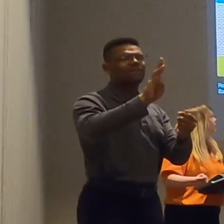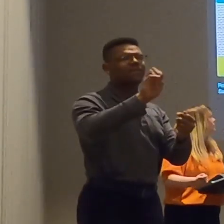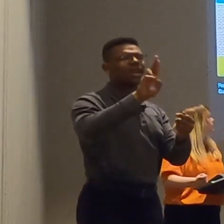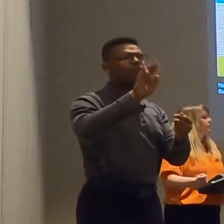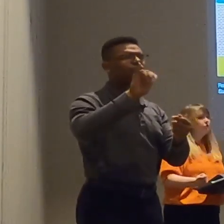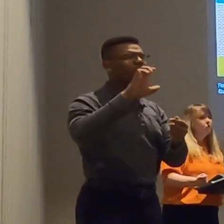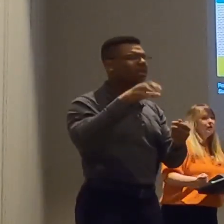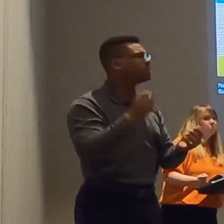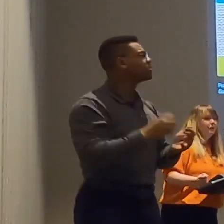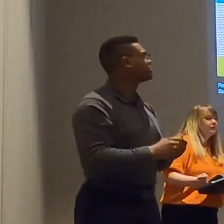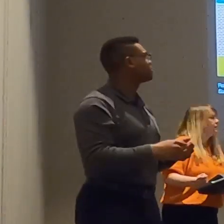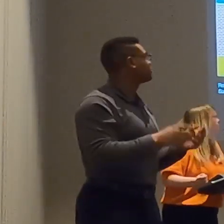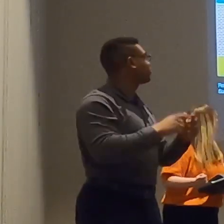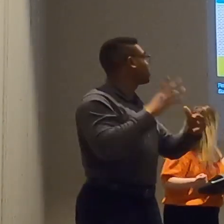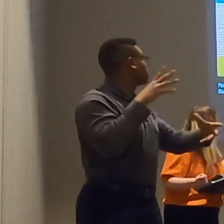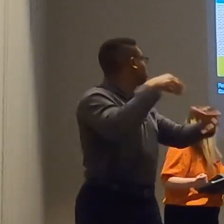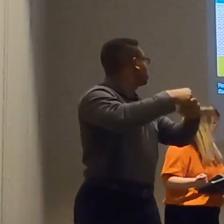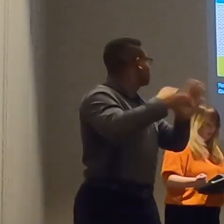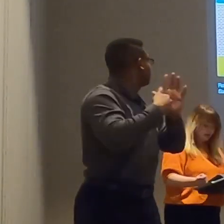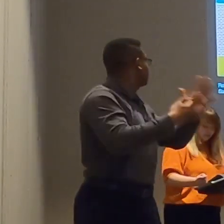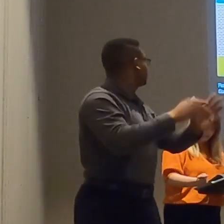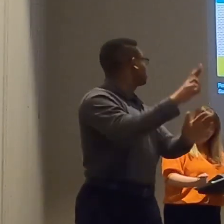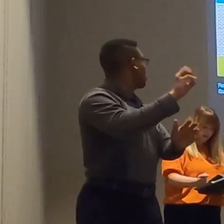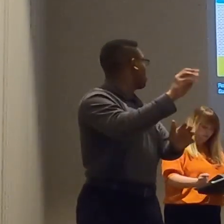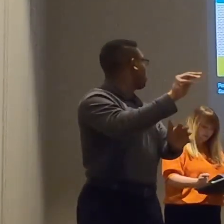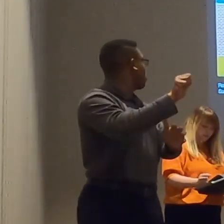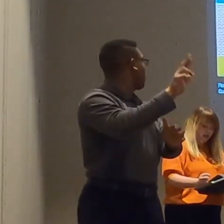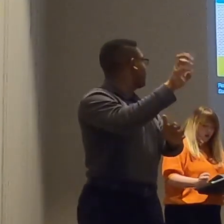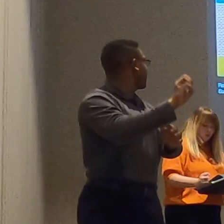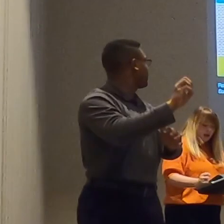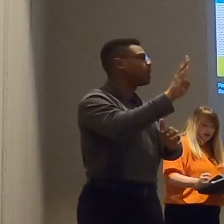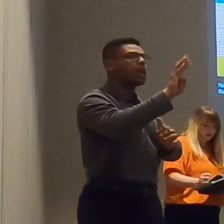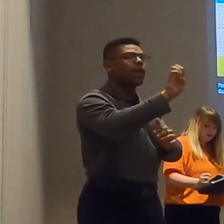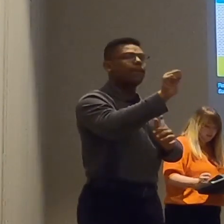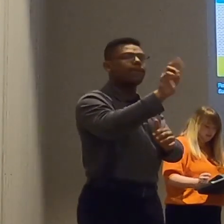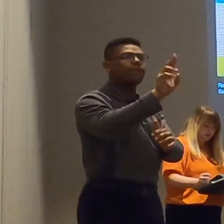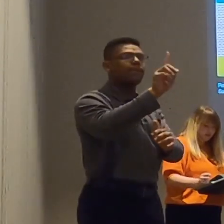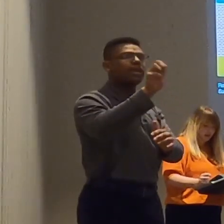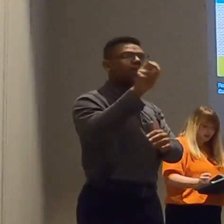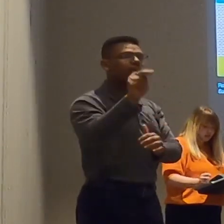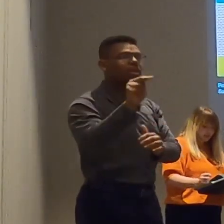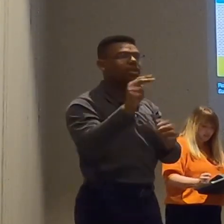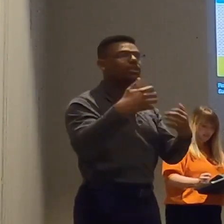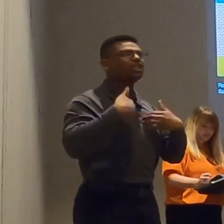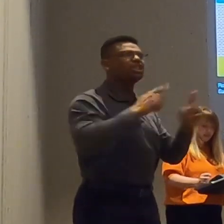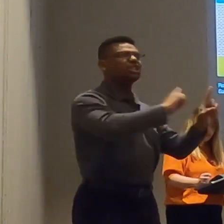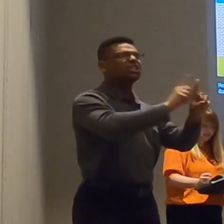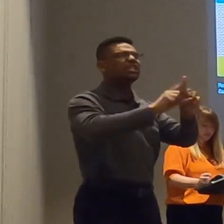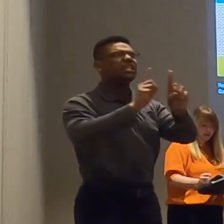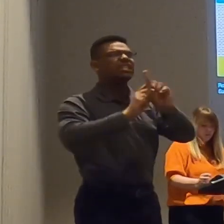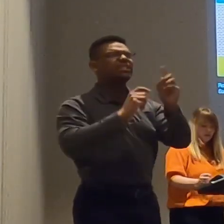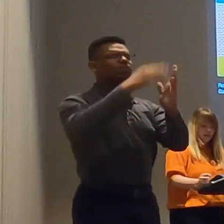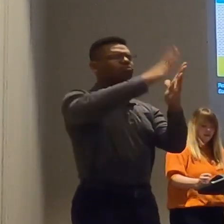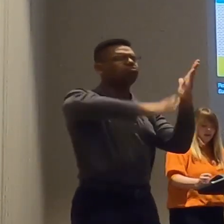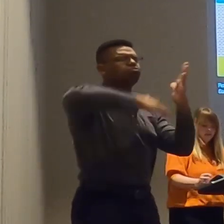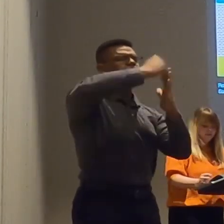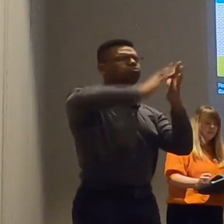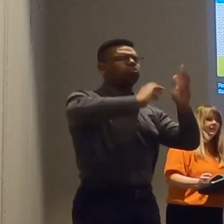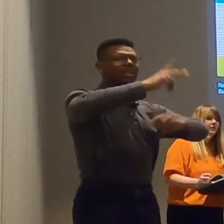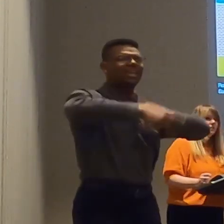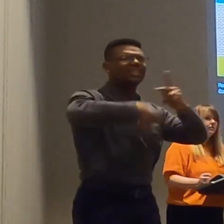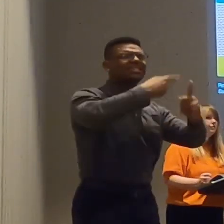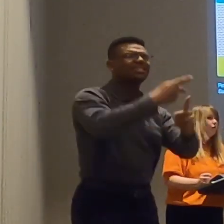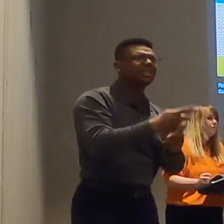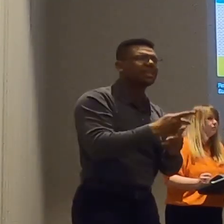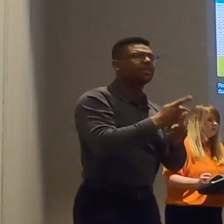reminiscent of artists such as Romare Bearden, which we see on the left here, who pioneered different collage techniques, giving him the title of